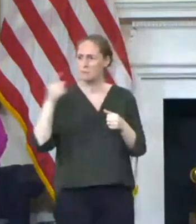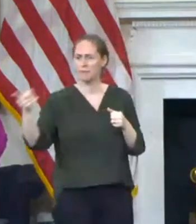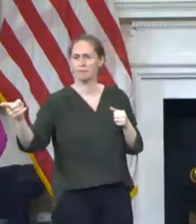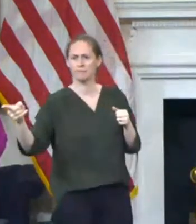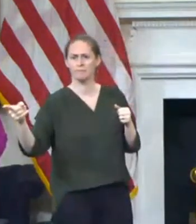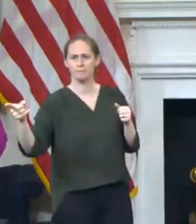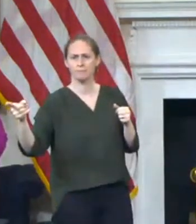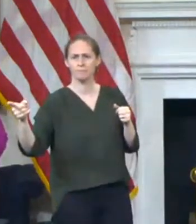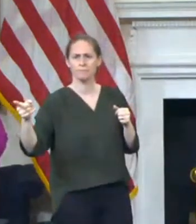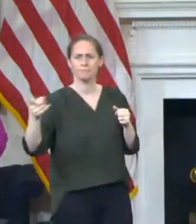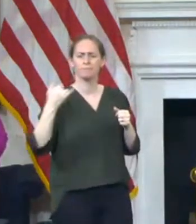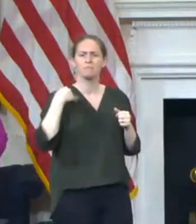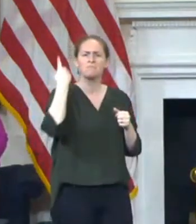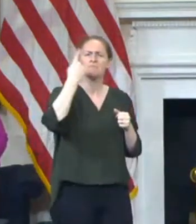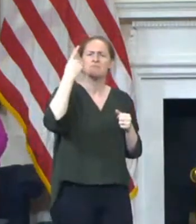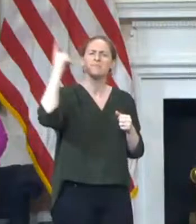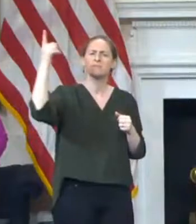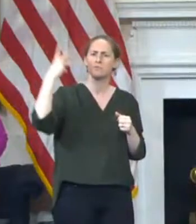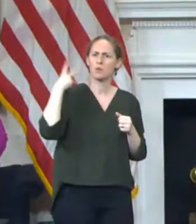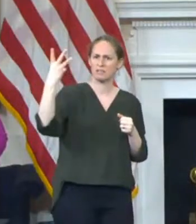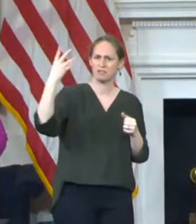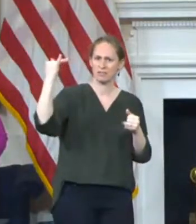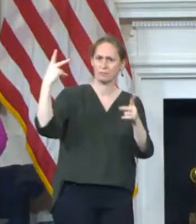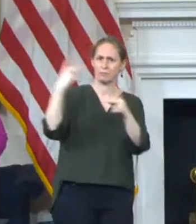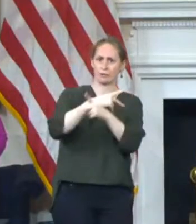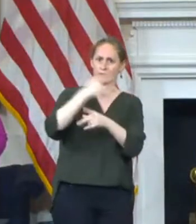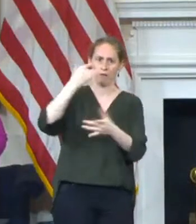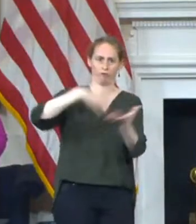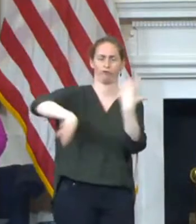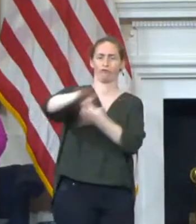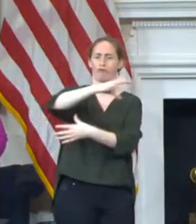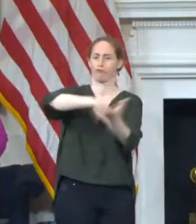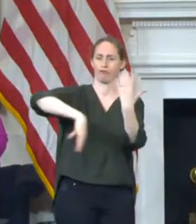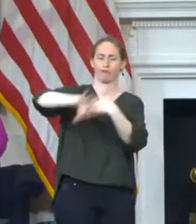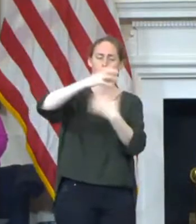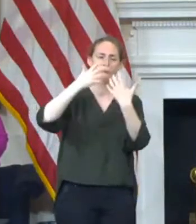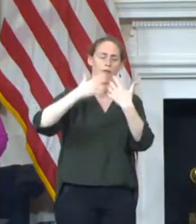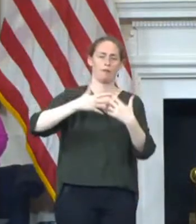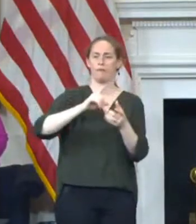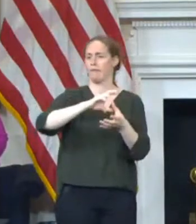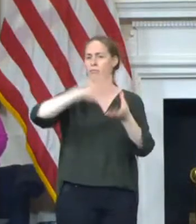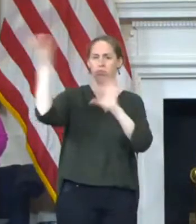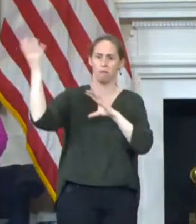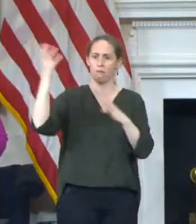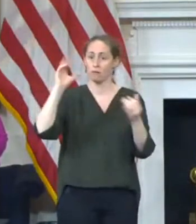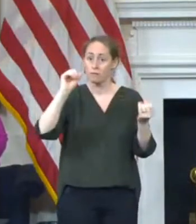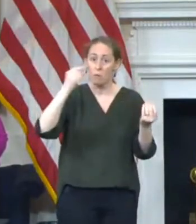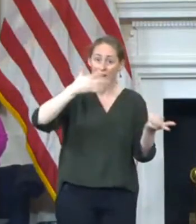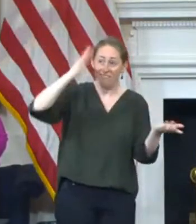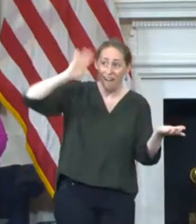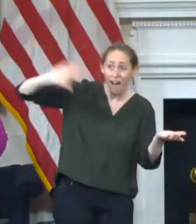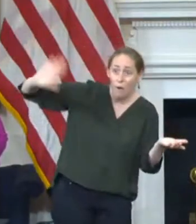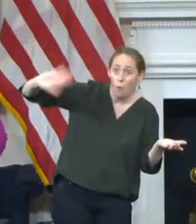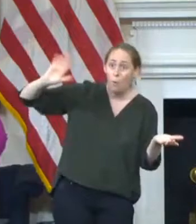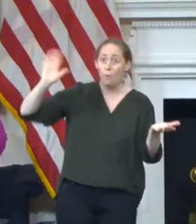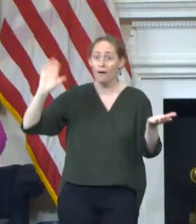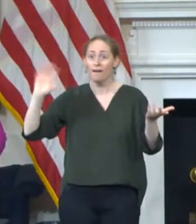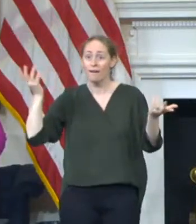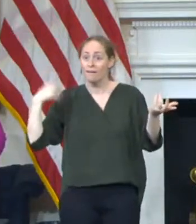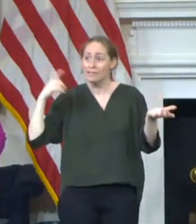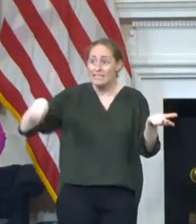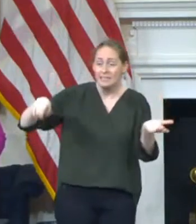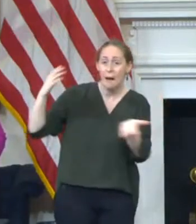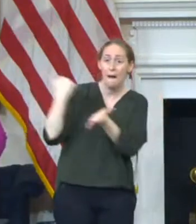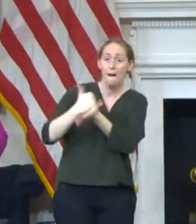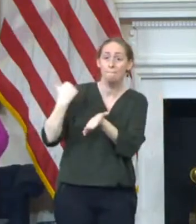seems to be more dysfunctional than ever at this moment. Yeah. Are they getting that message? That's a really good question, Tom. I'm not sure. I